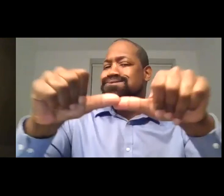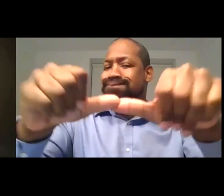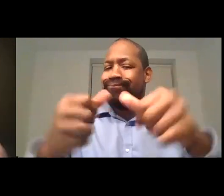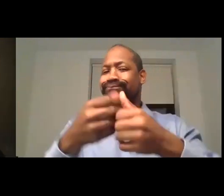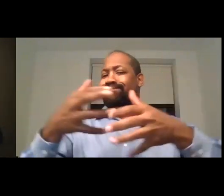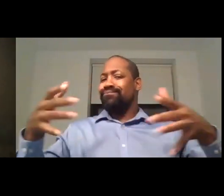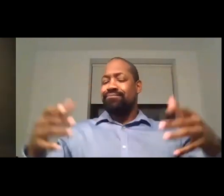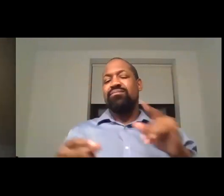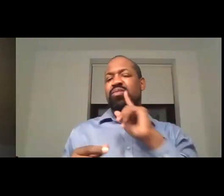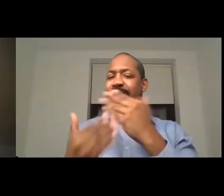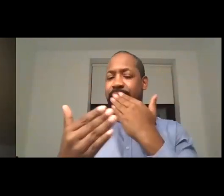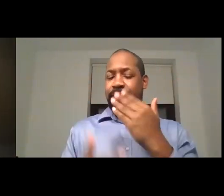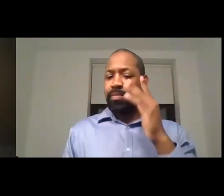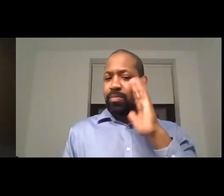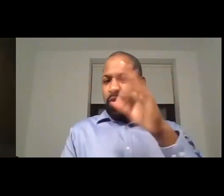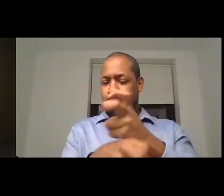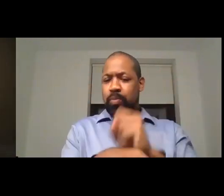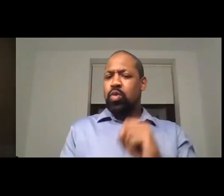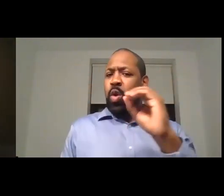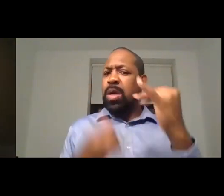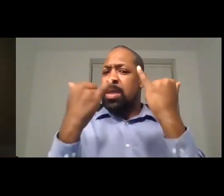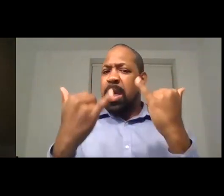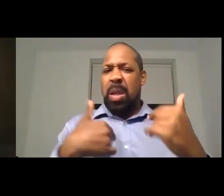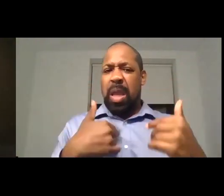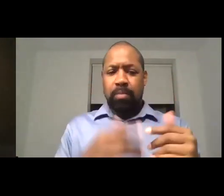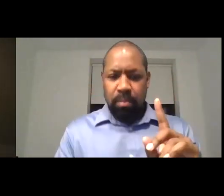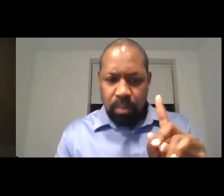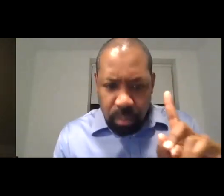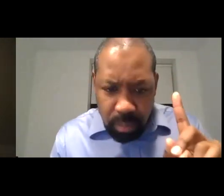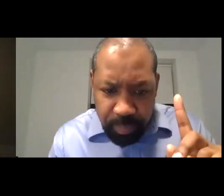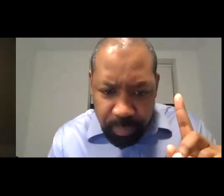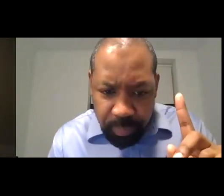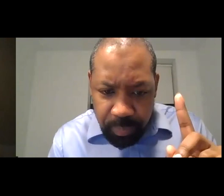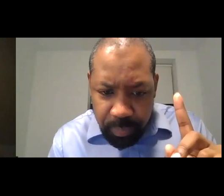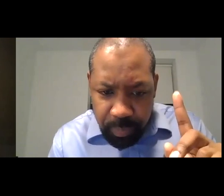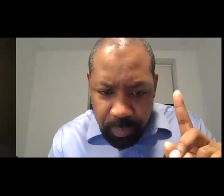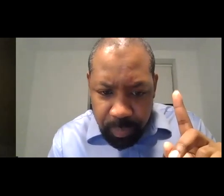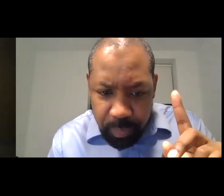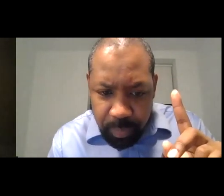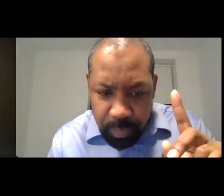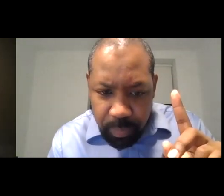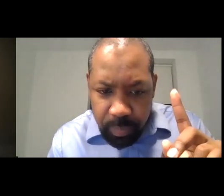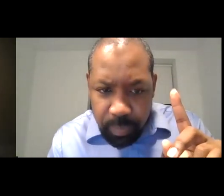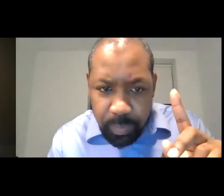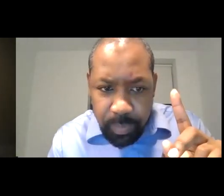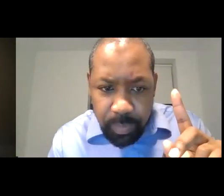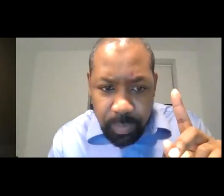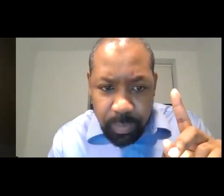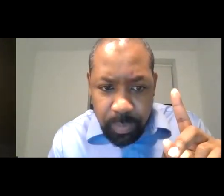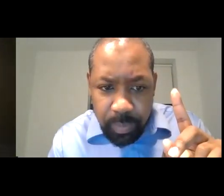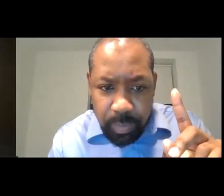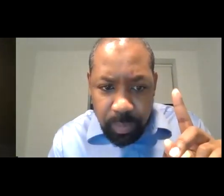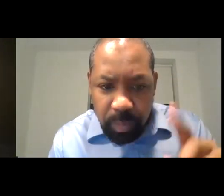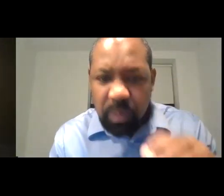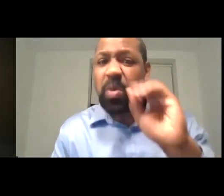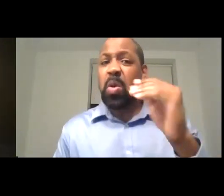and training, and hoping that HSTP can grow and expand. So thank you so much for your work.